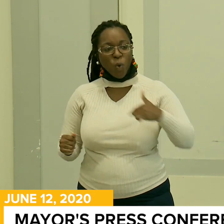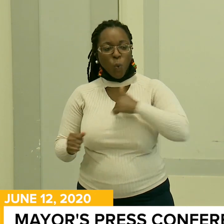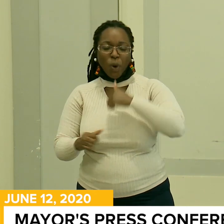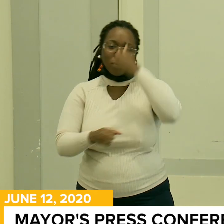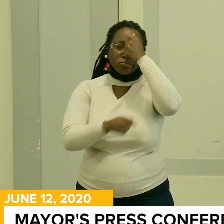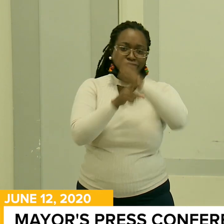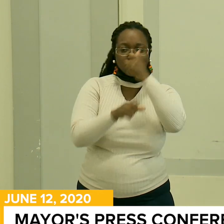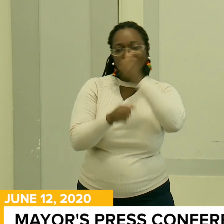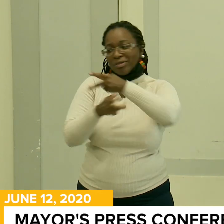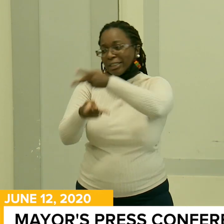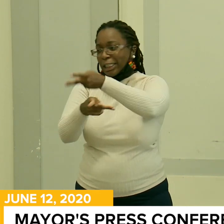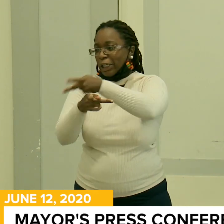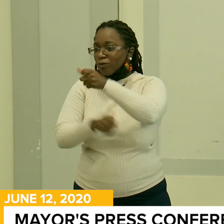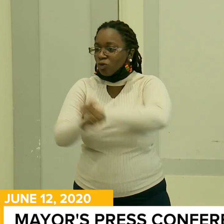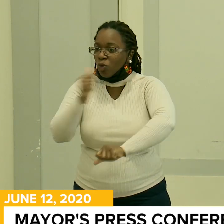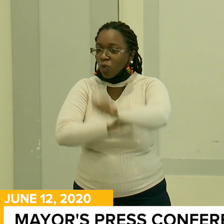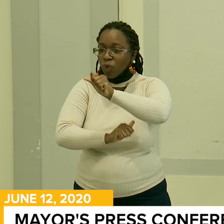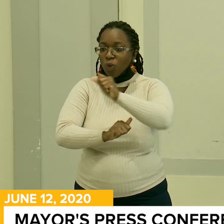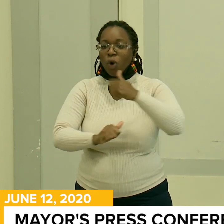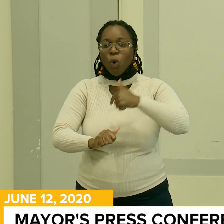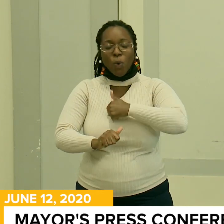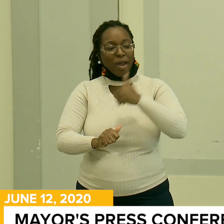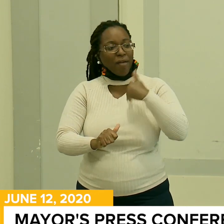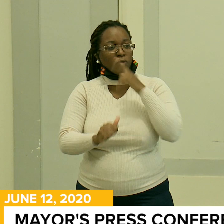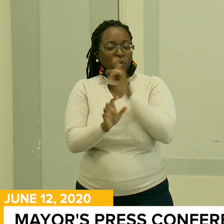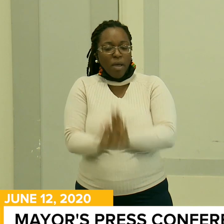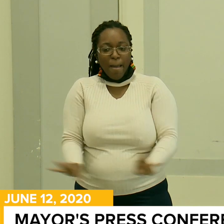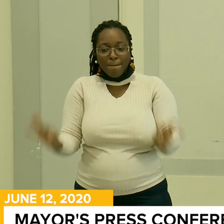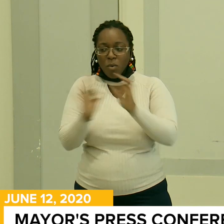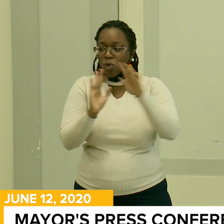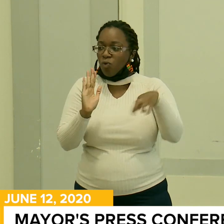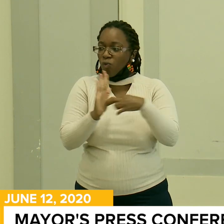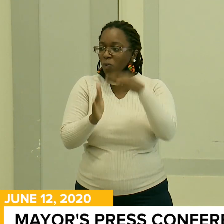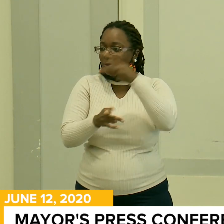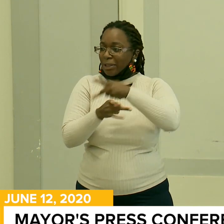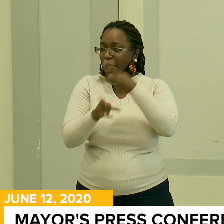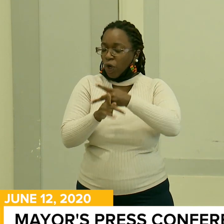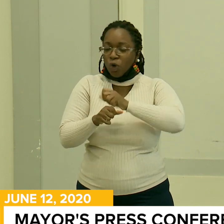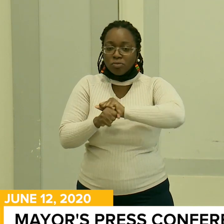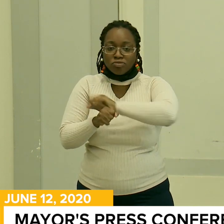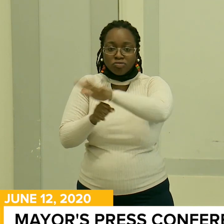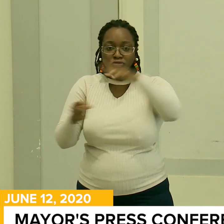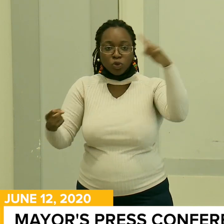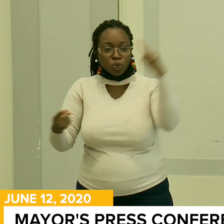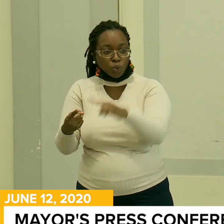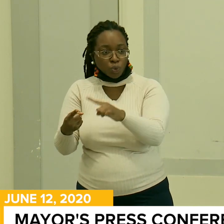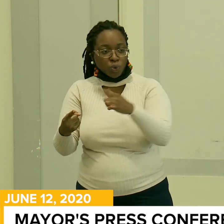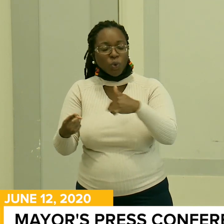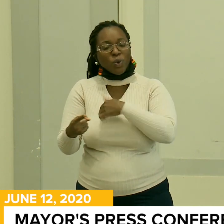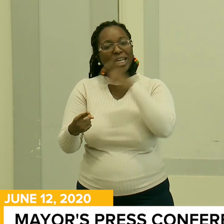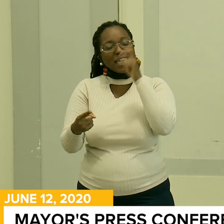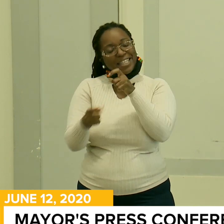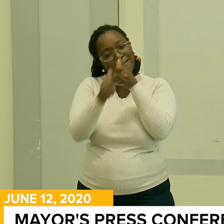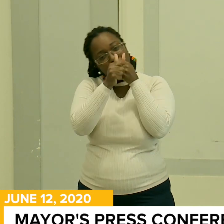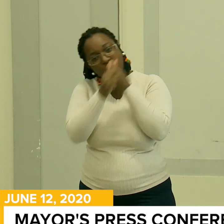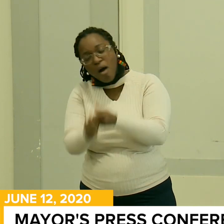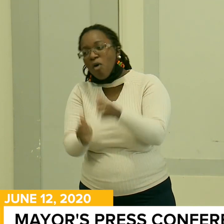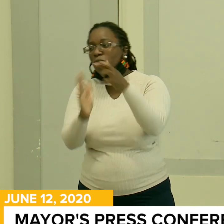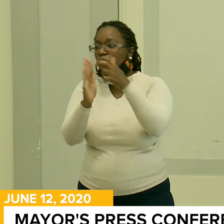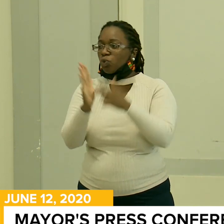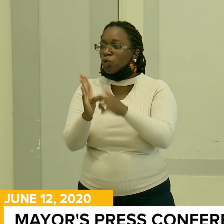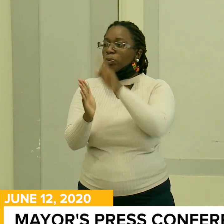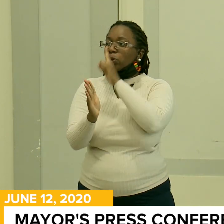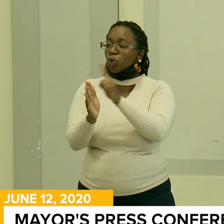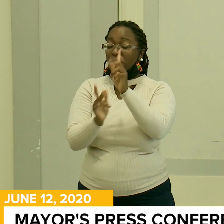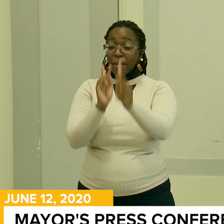And we all have a significant role to play in the spread of coronavirus. We all must remain steadfast in our mission to protect the health of those